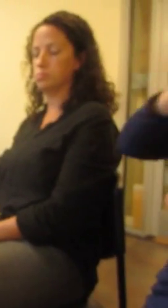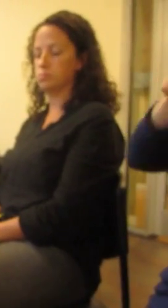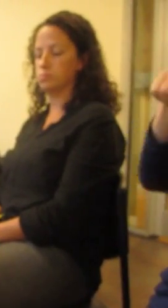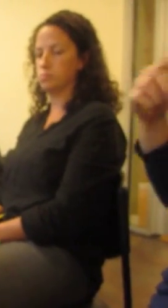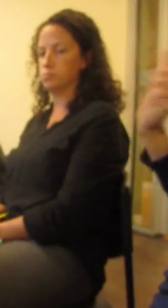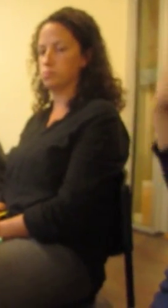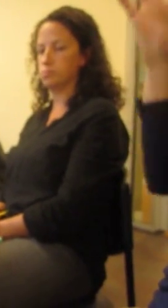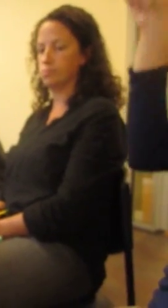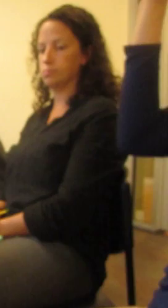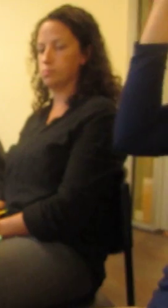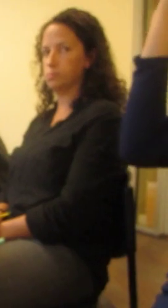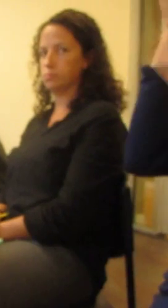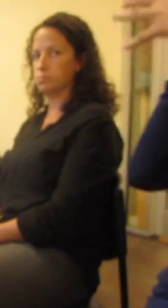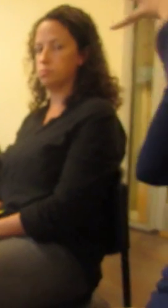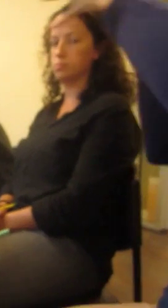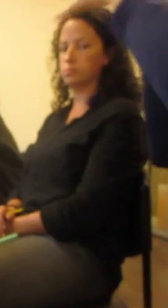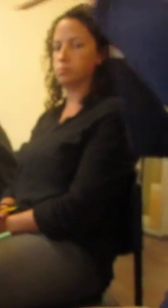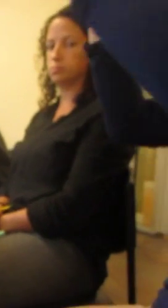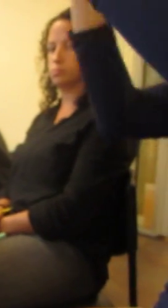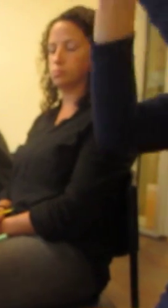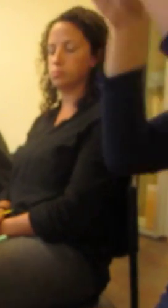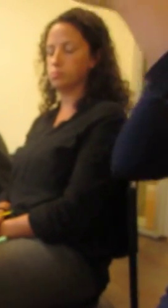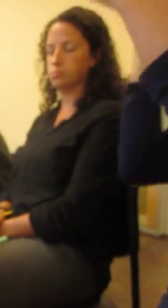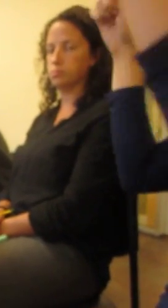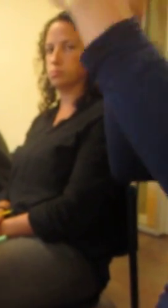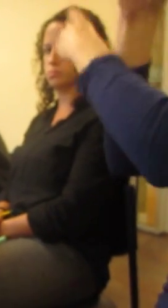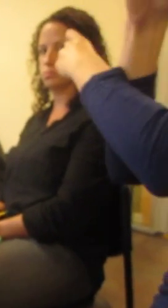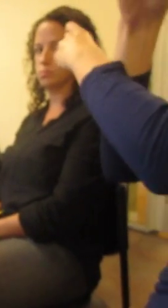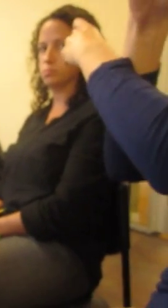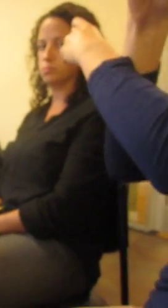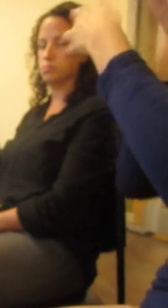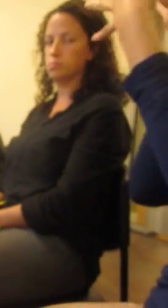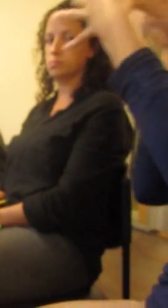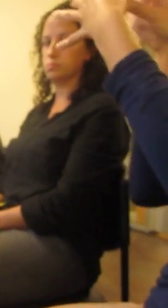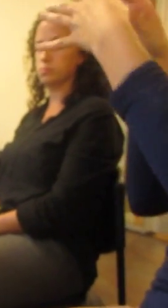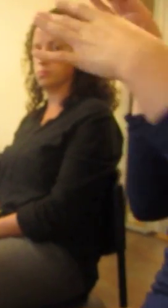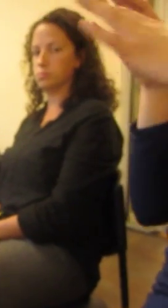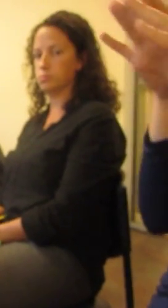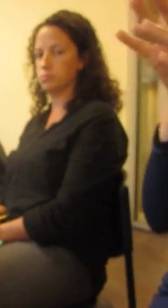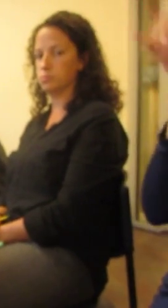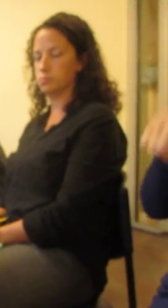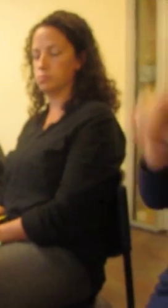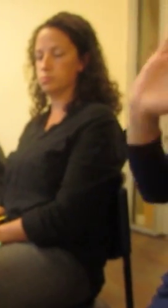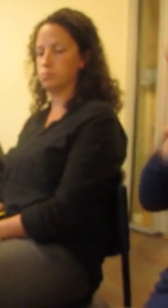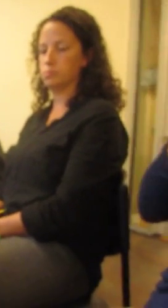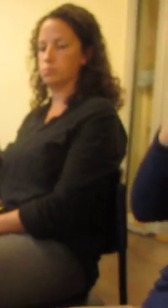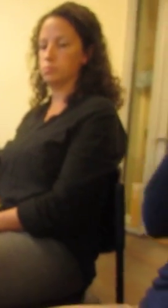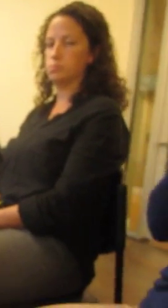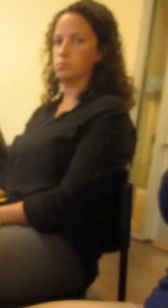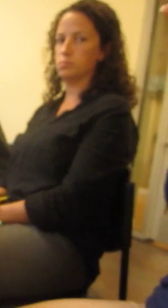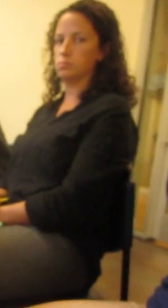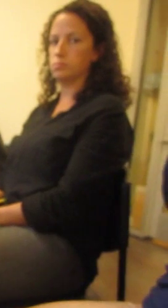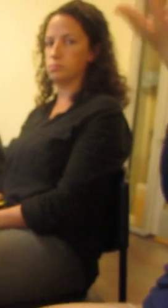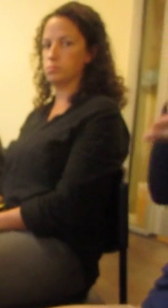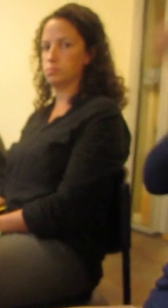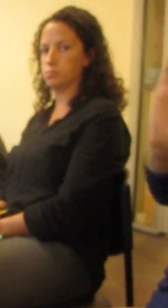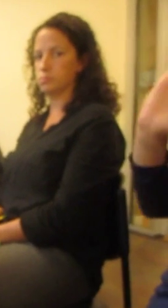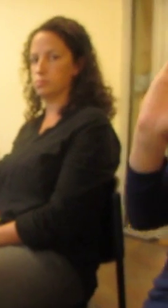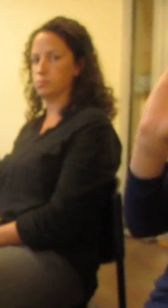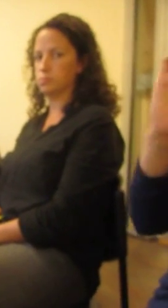that are more complicated based on our family history. Maybe some of us have military backgrounds, some of us